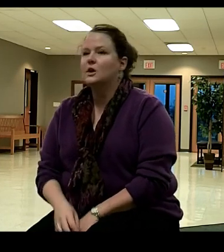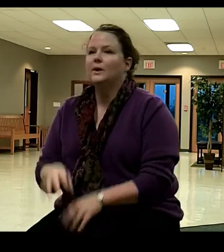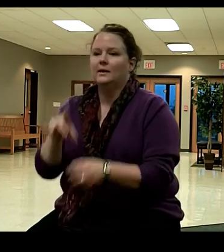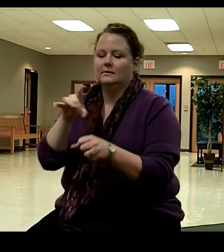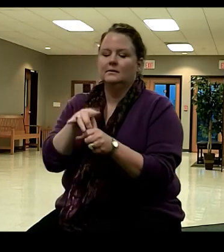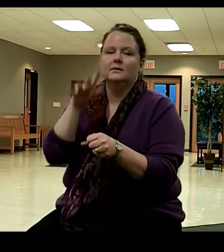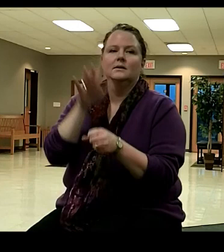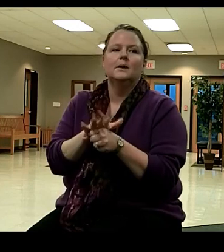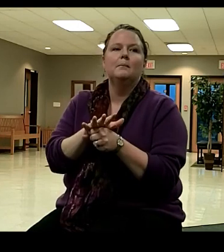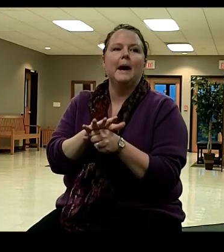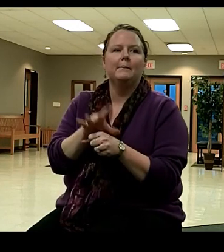Soda. Pop.